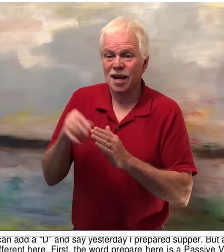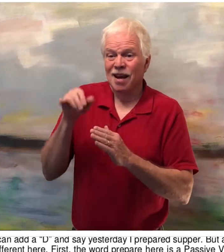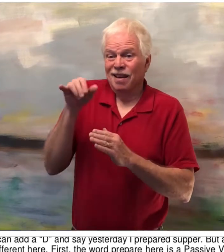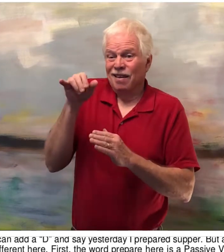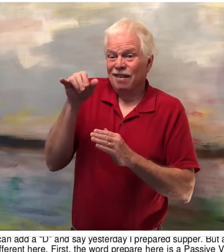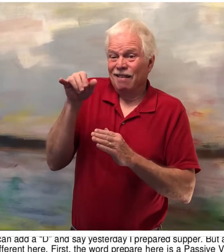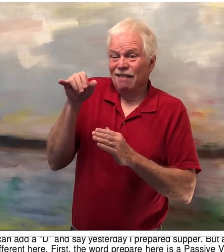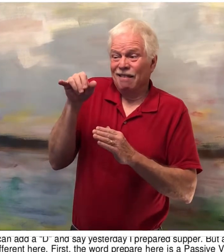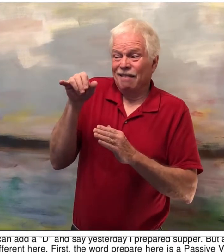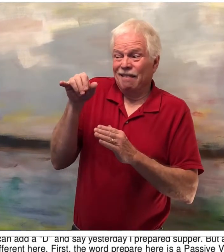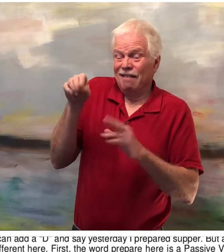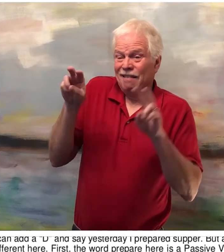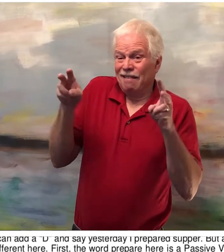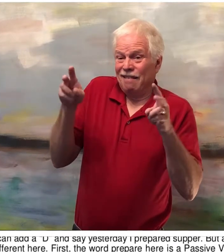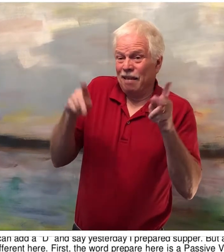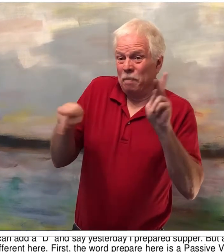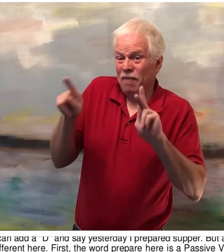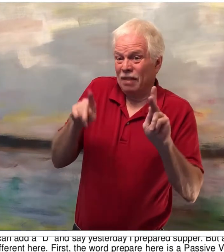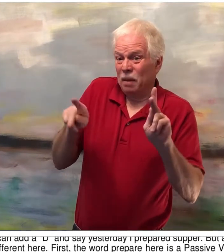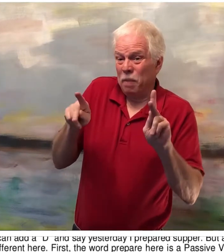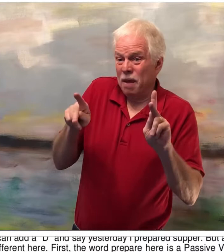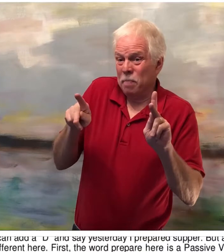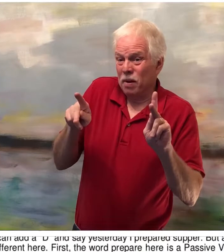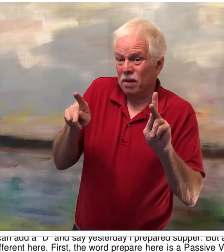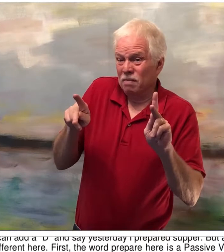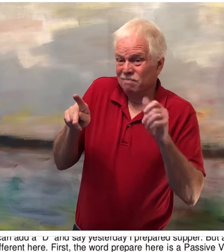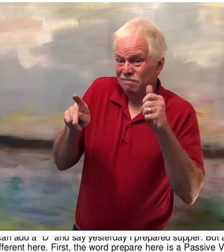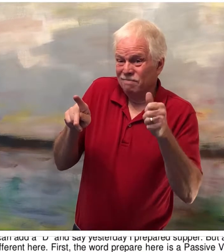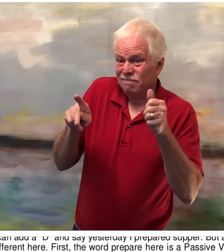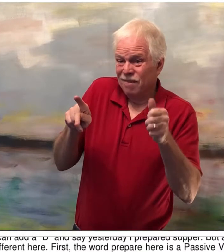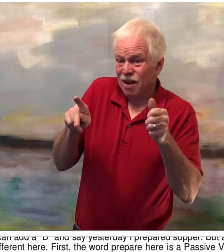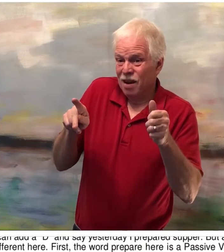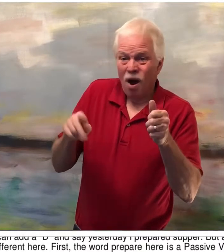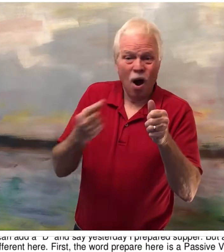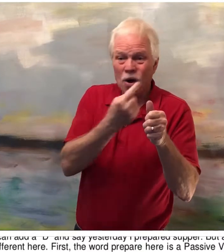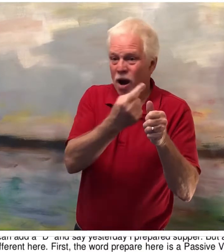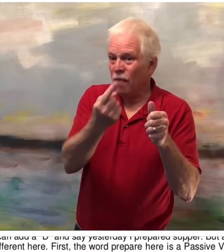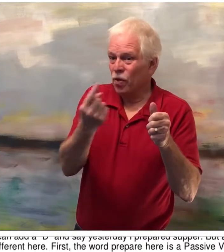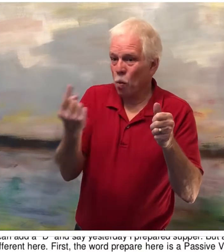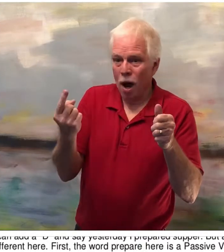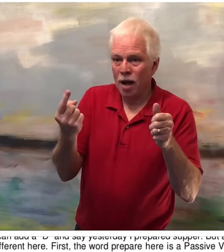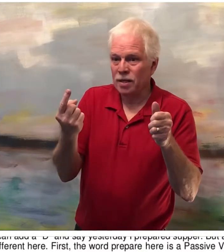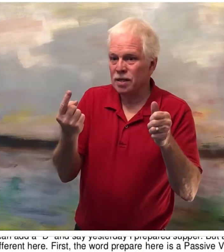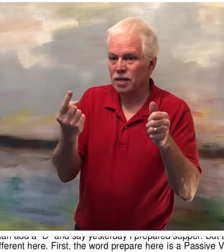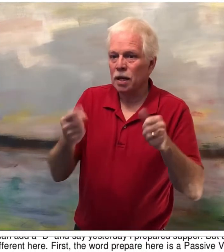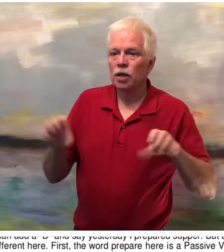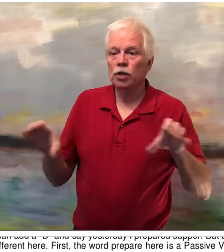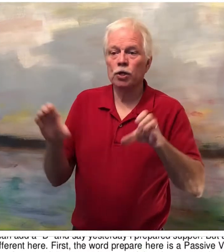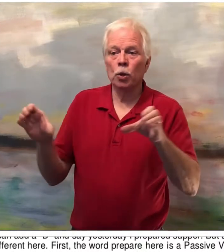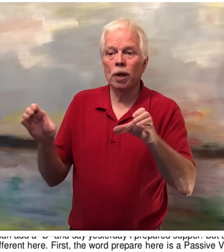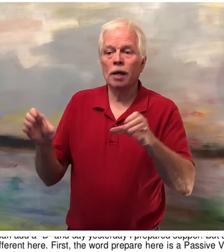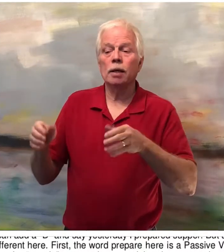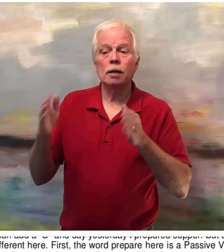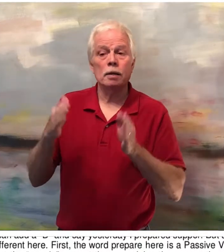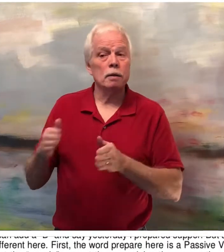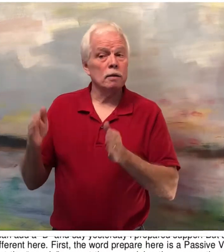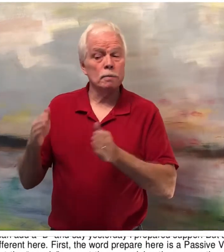that the people are not the ones doing the